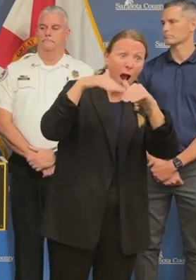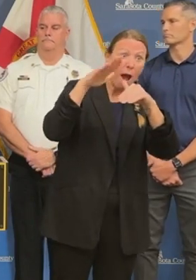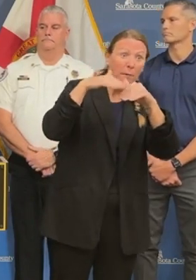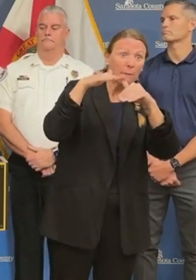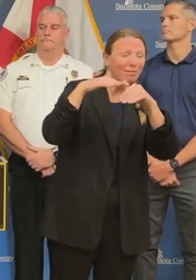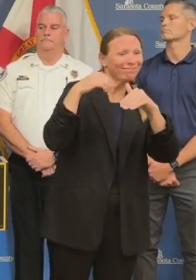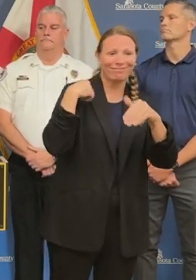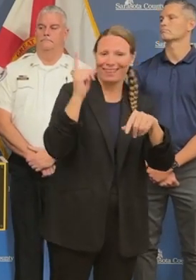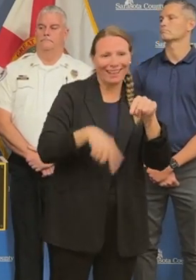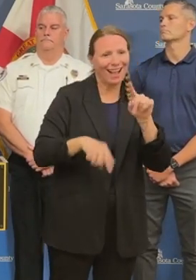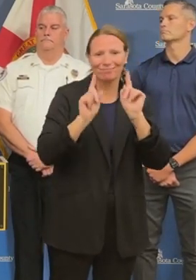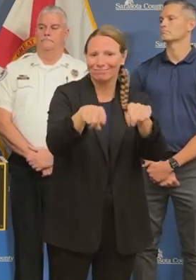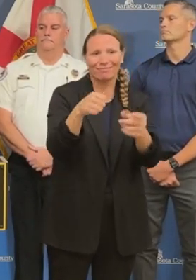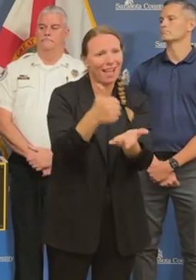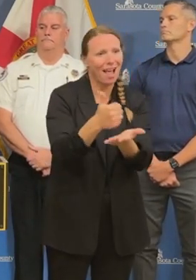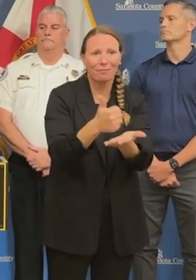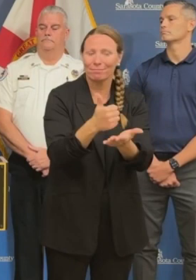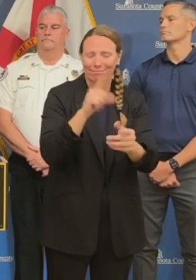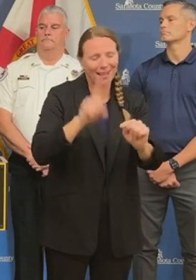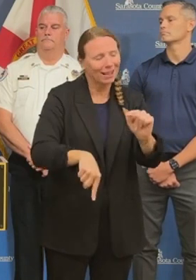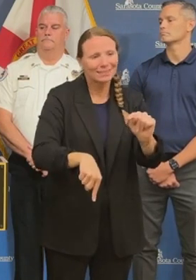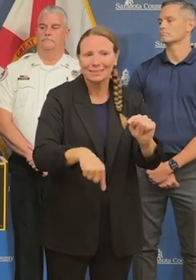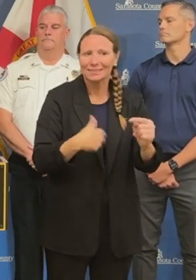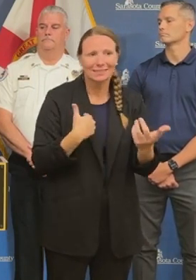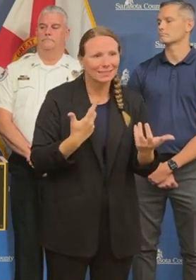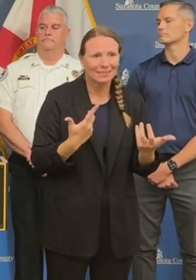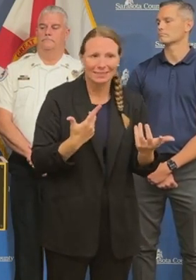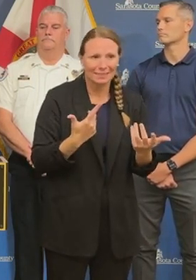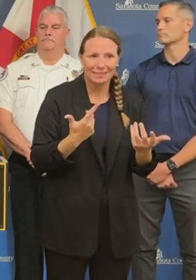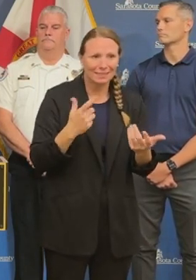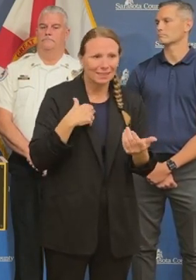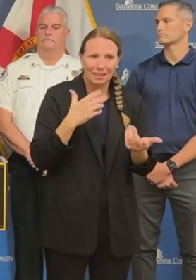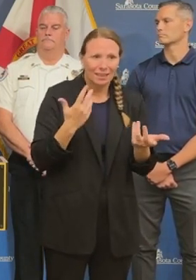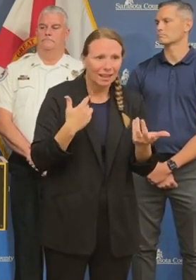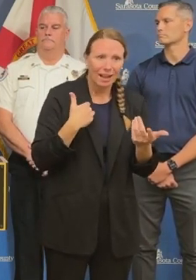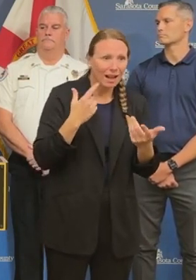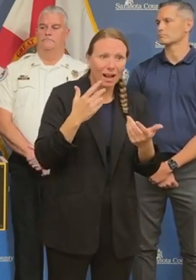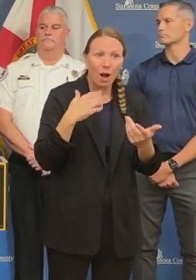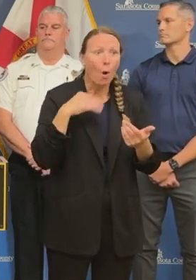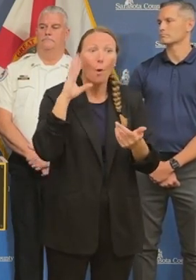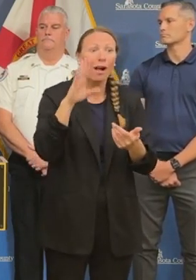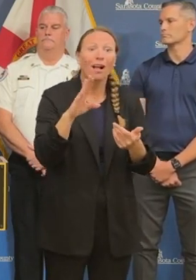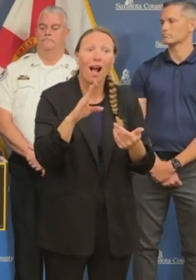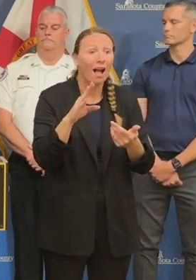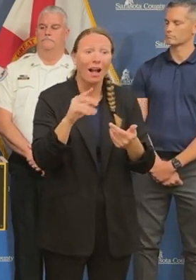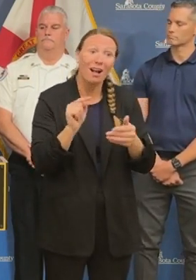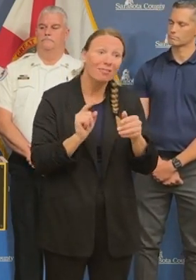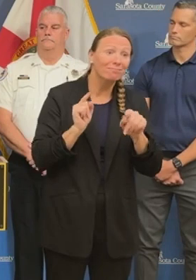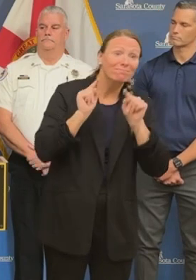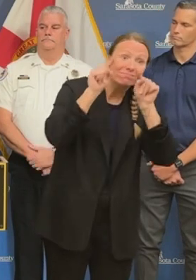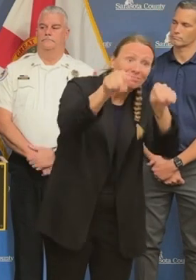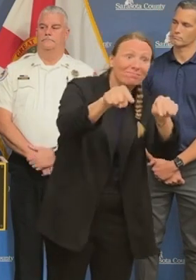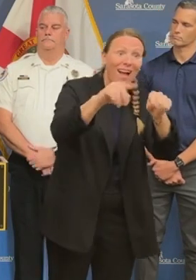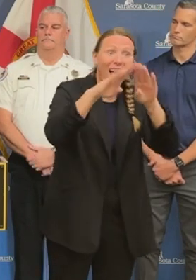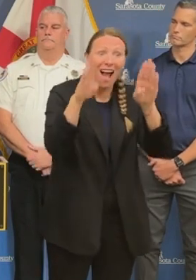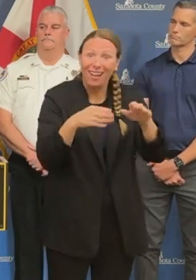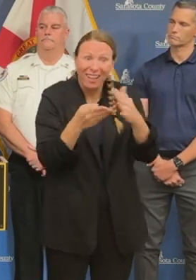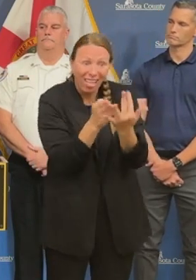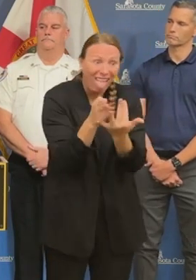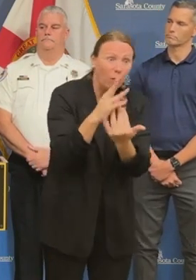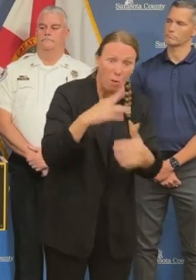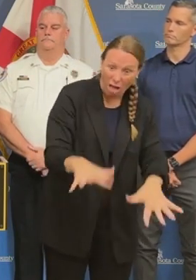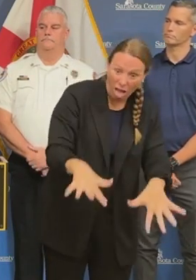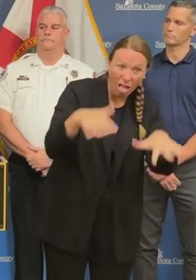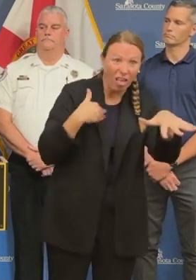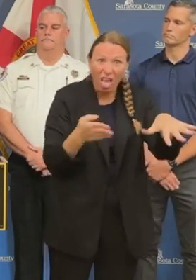water is 8 feet high and get you out of there in the middle of the storm. It's not going to happen. It's going to be unsafe for us to be out there. As soon as the